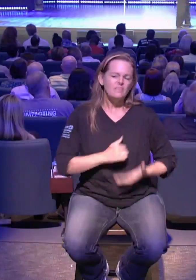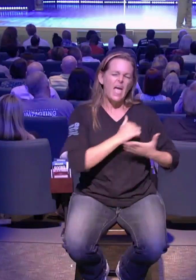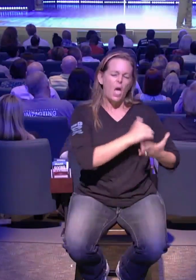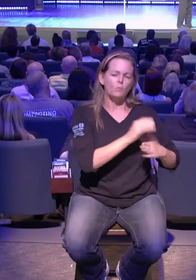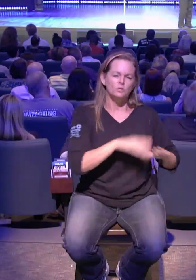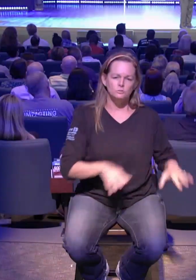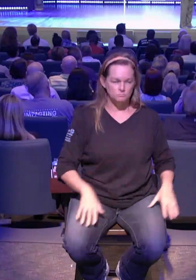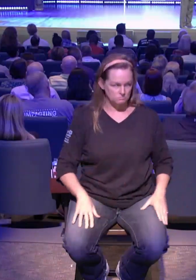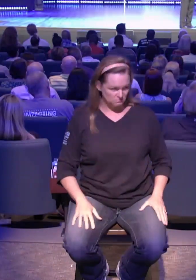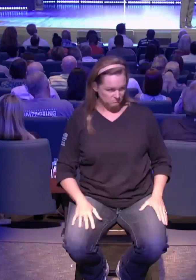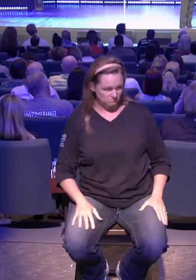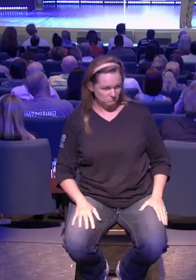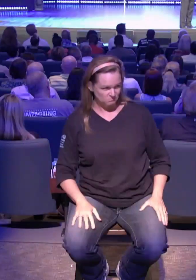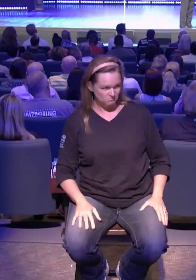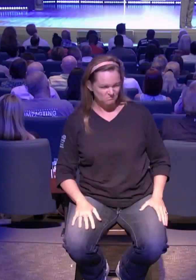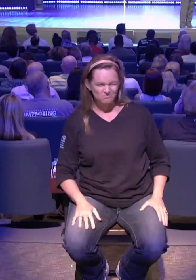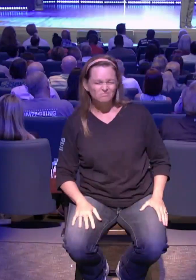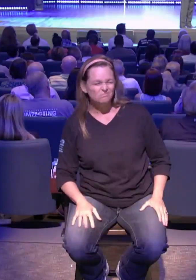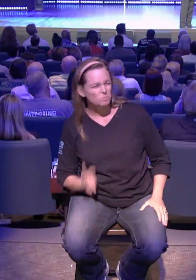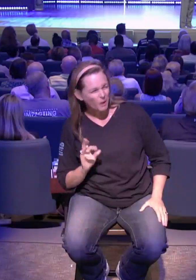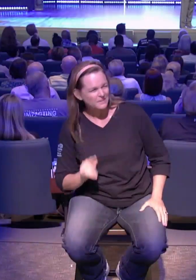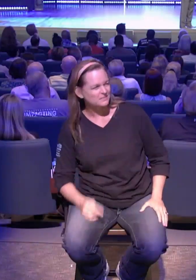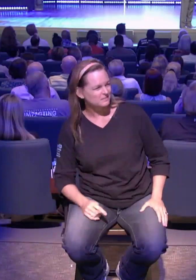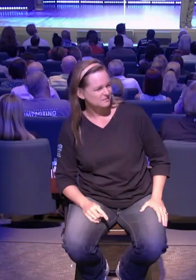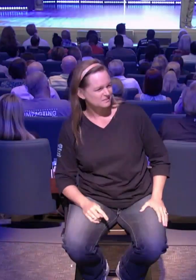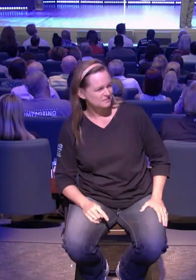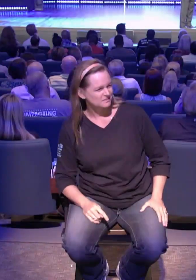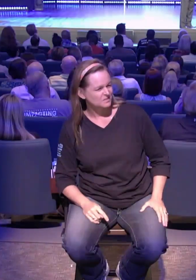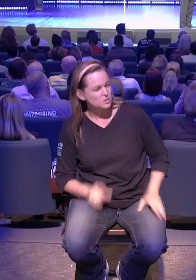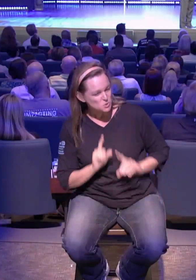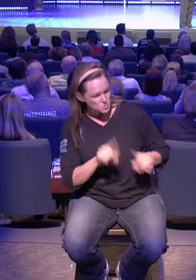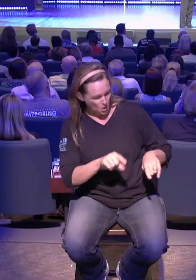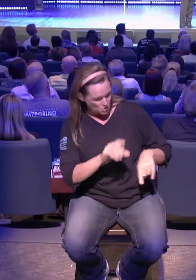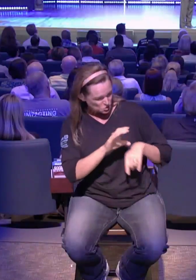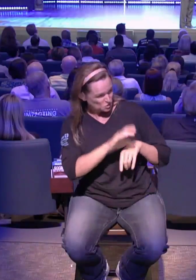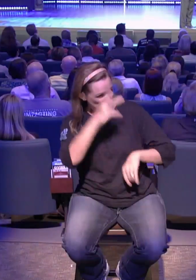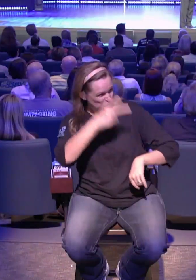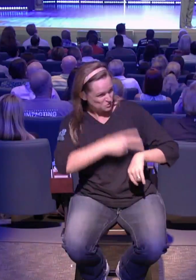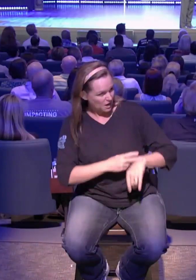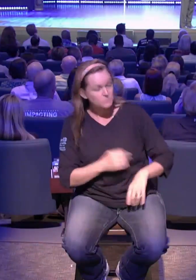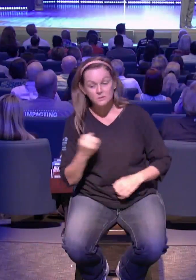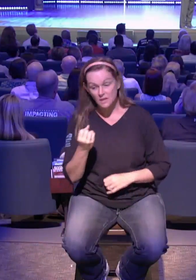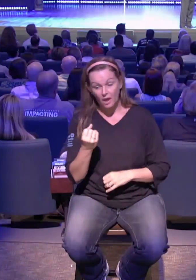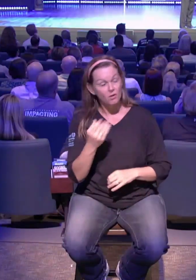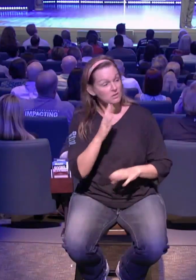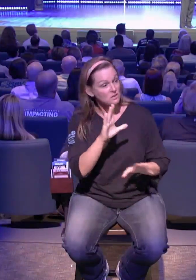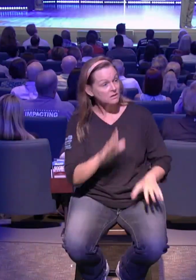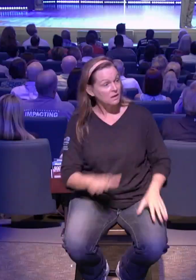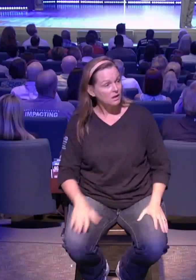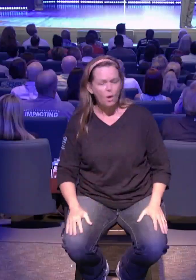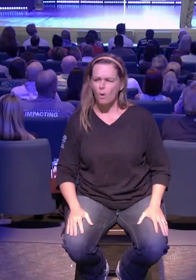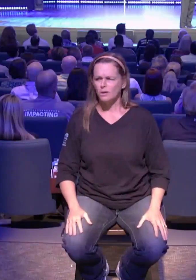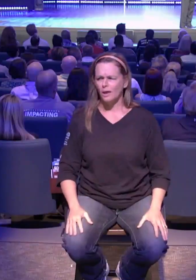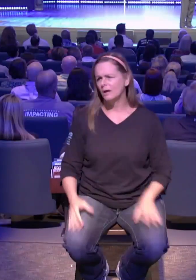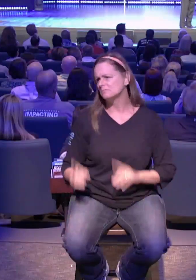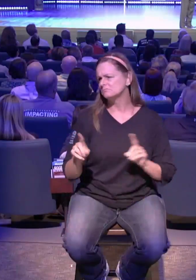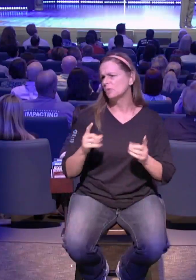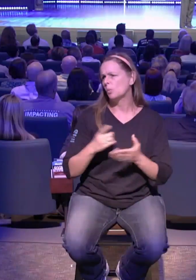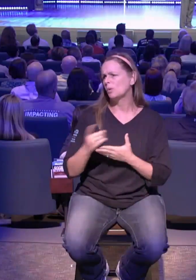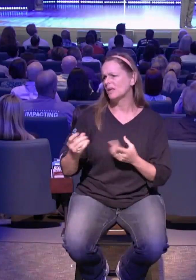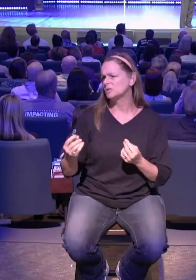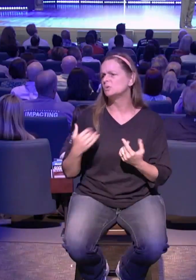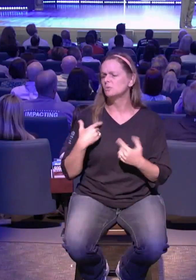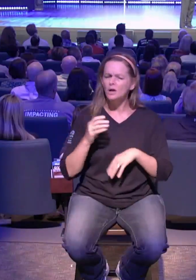ministry. I'm saying, wait, you mean you're not going? Where are you going this weekend? Oh yeah, man, I'm at church every weekend, man. That's